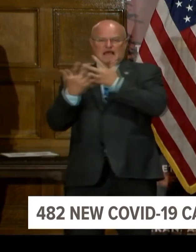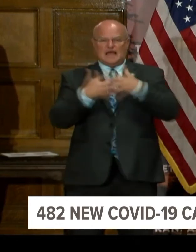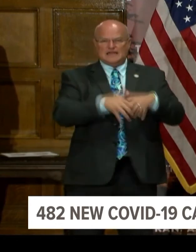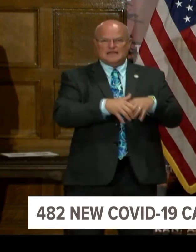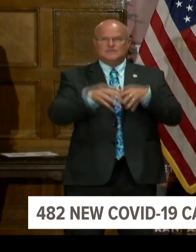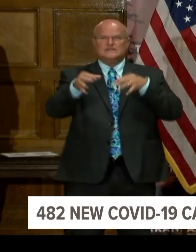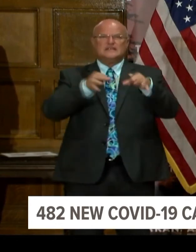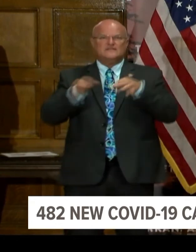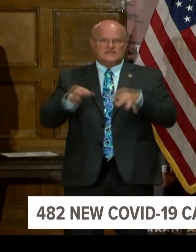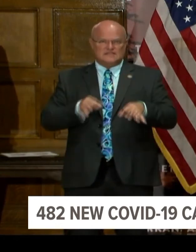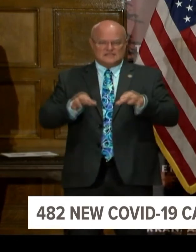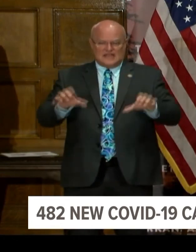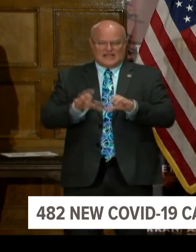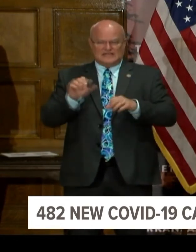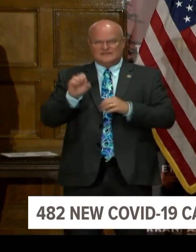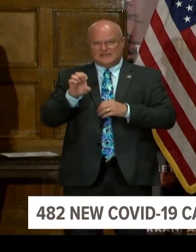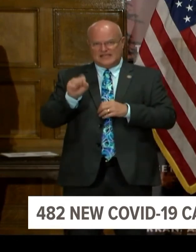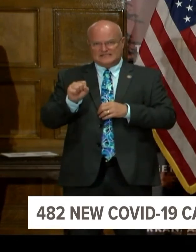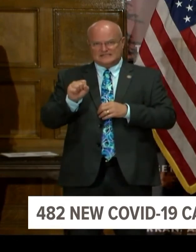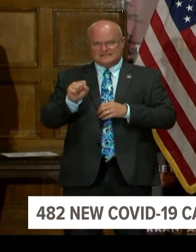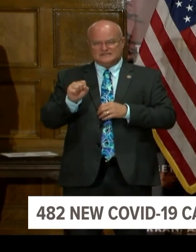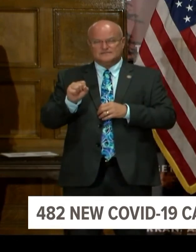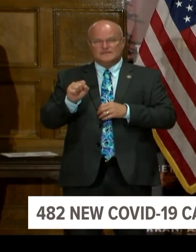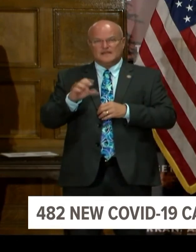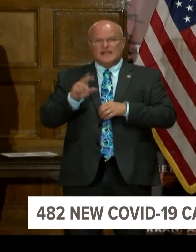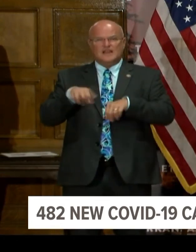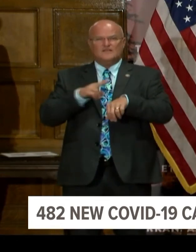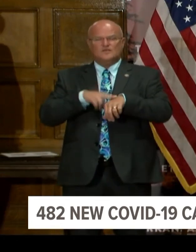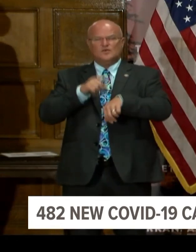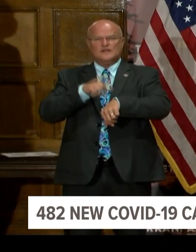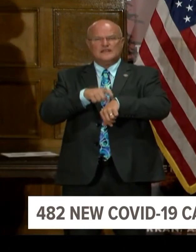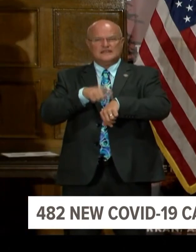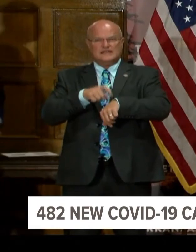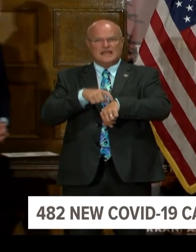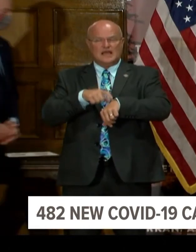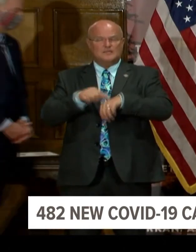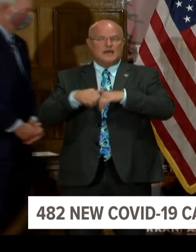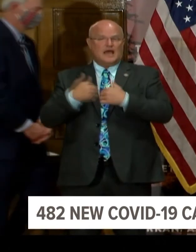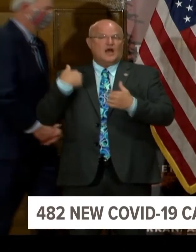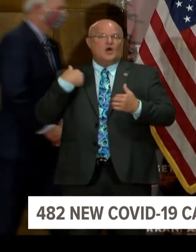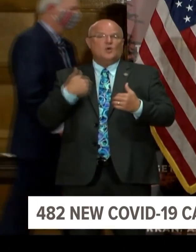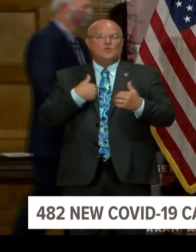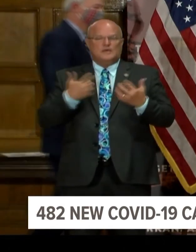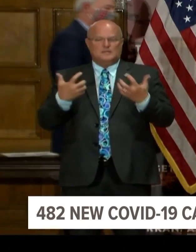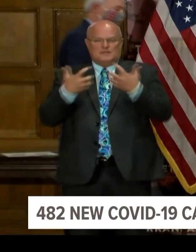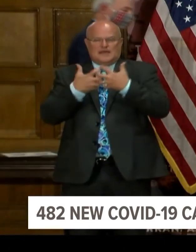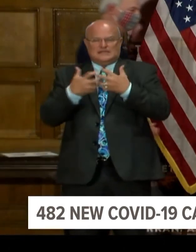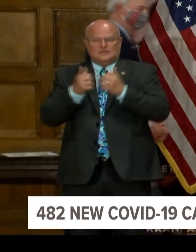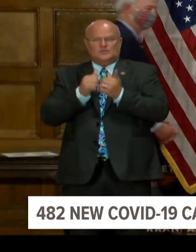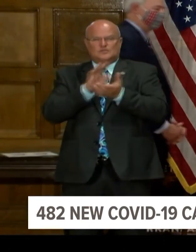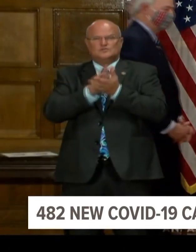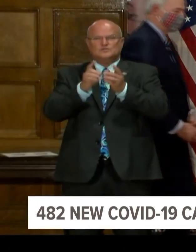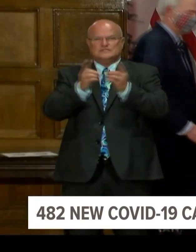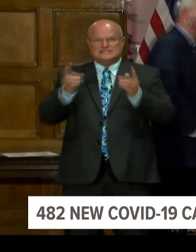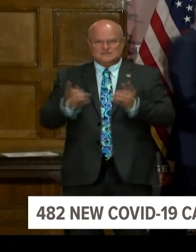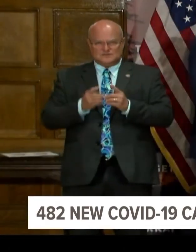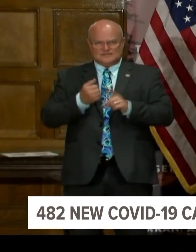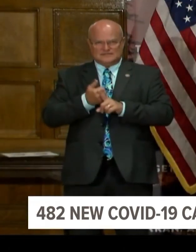the definitions of active cases, and of course the timing to see how we match up with our school districts.